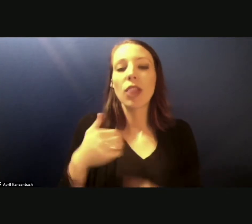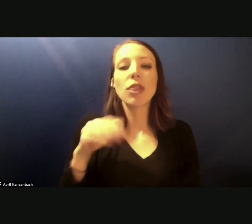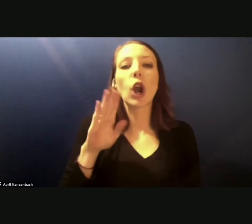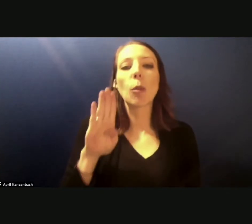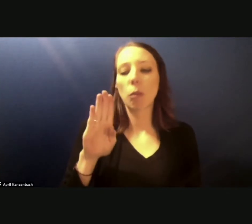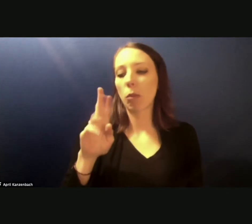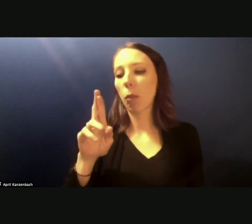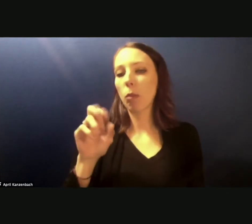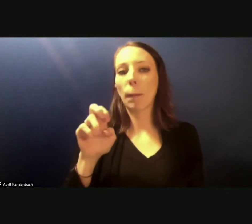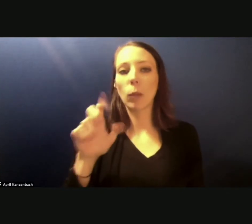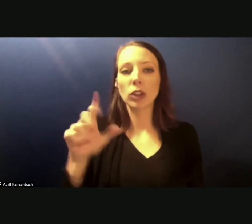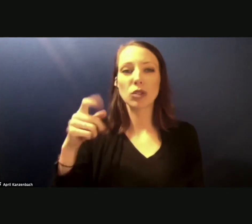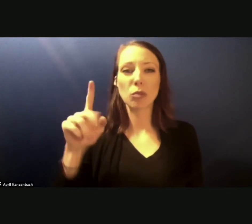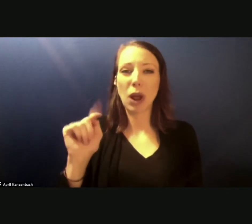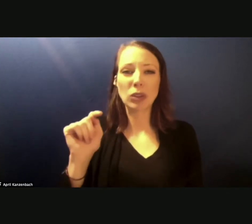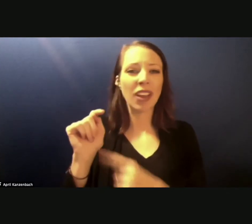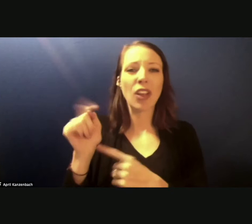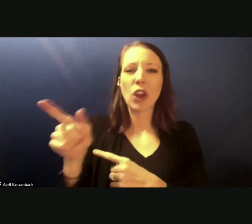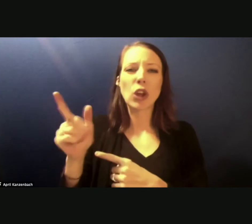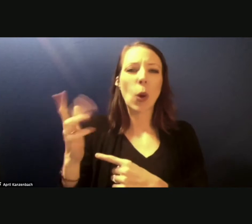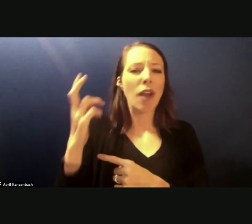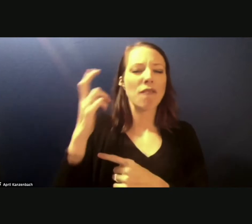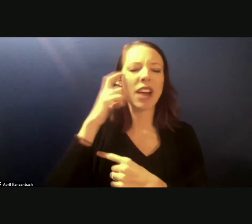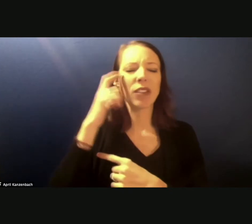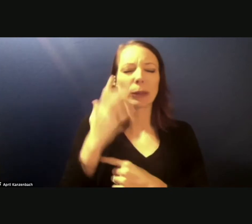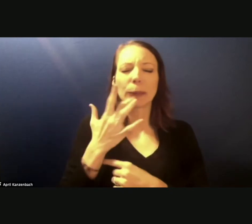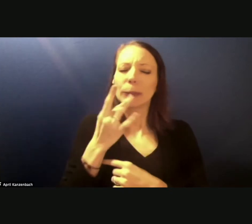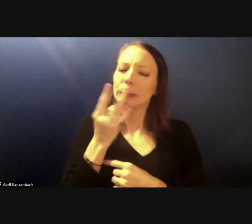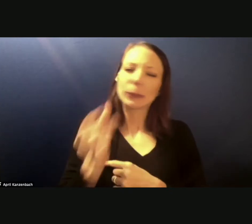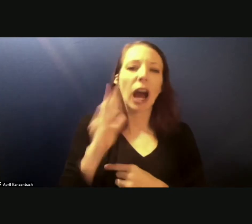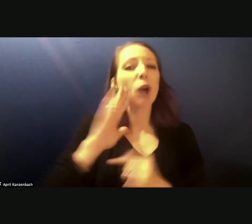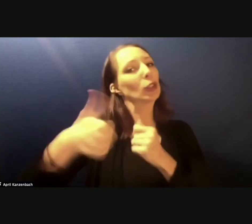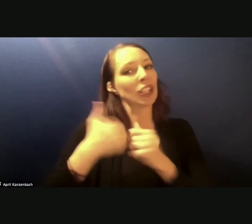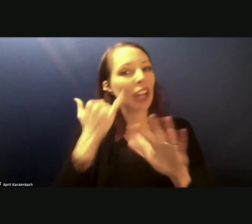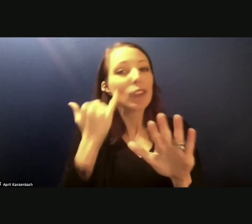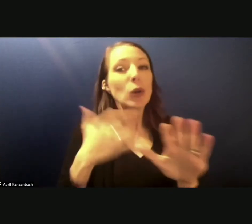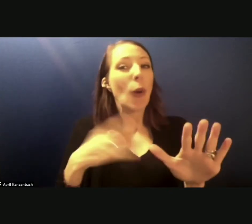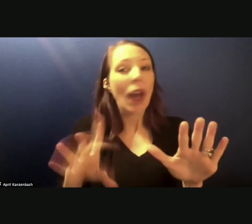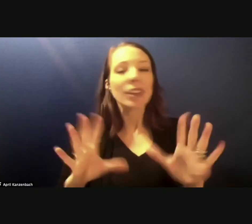not really like a Brussels sprouts person, I think this will still win you over. I would challenge you to try it at least once.